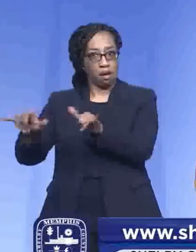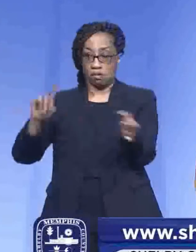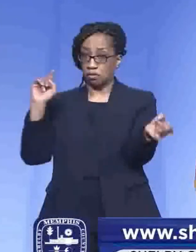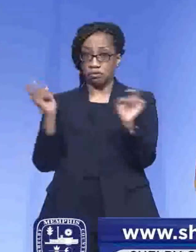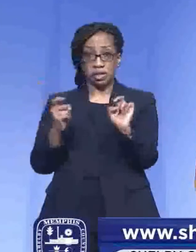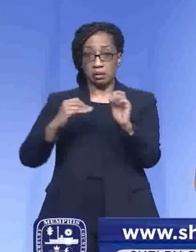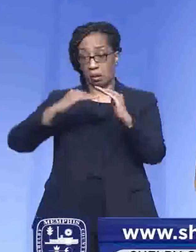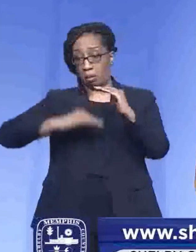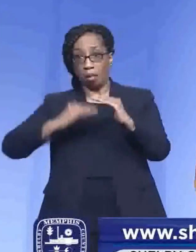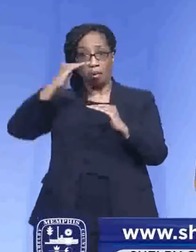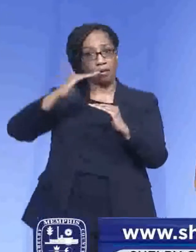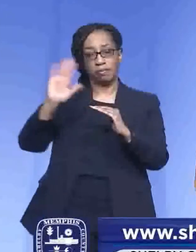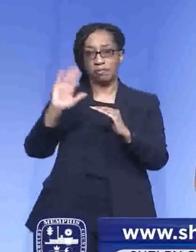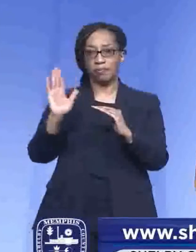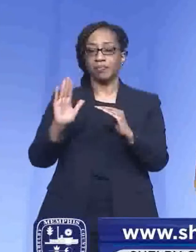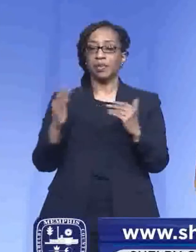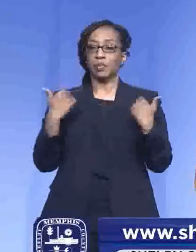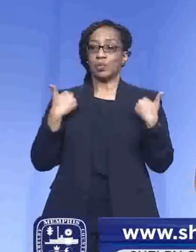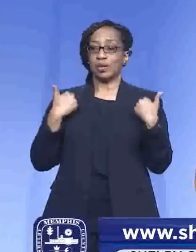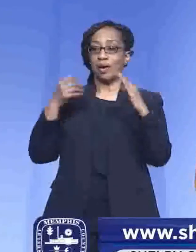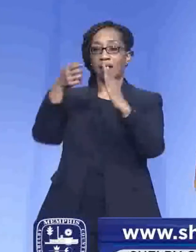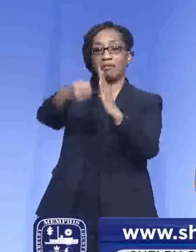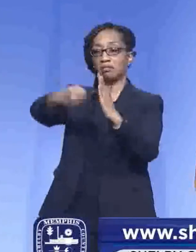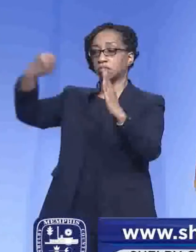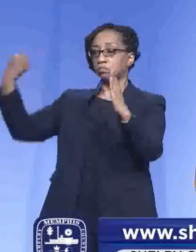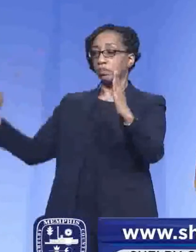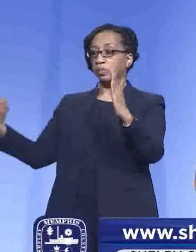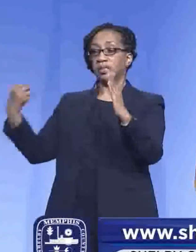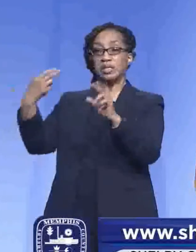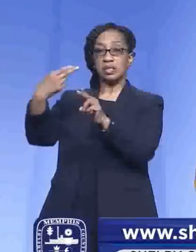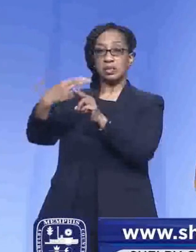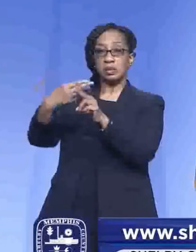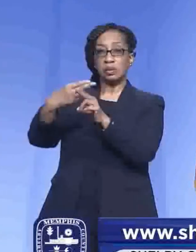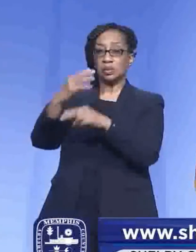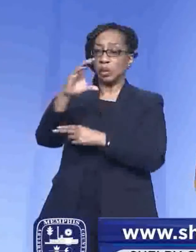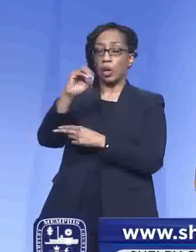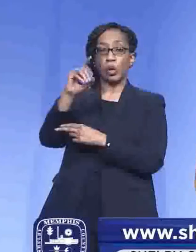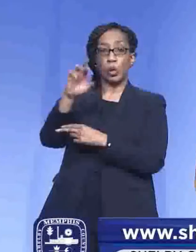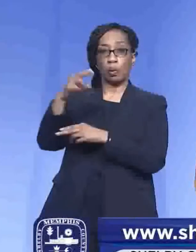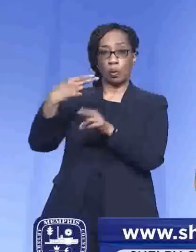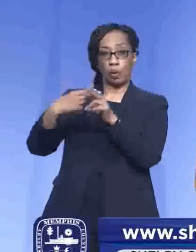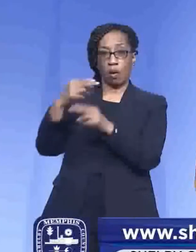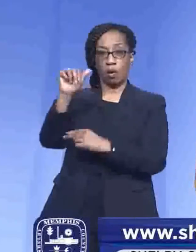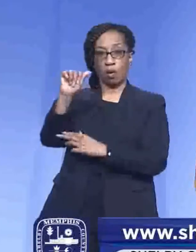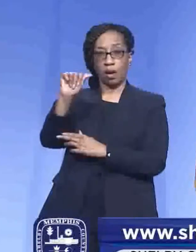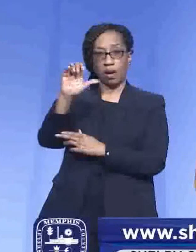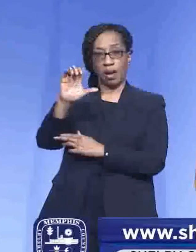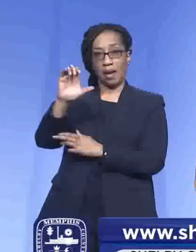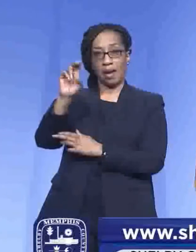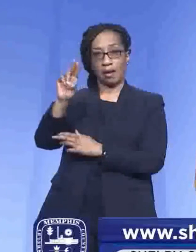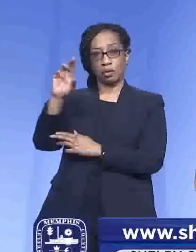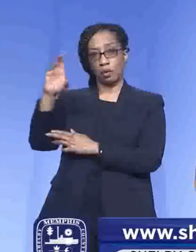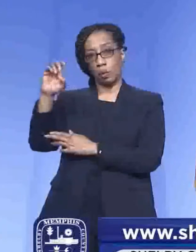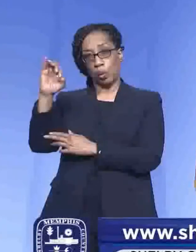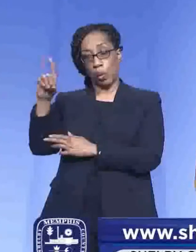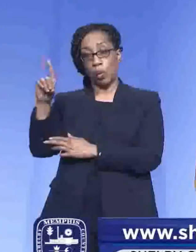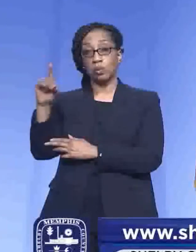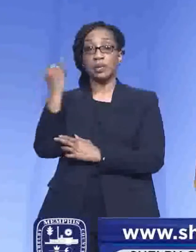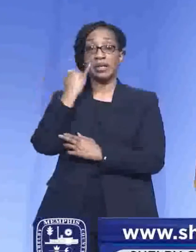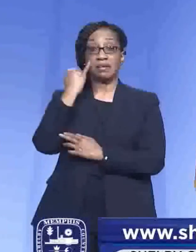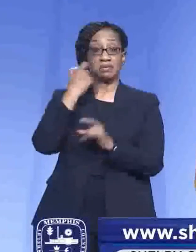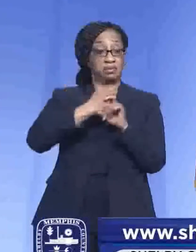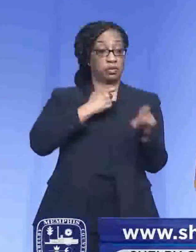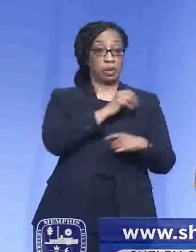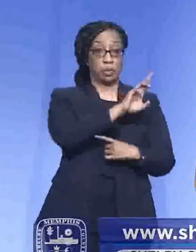to do that, there are coolers. The brand name is AccuCold. There are others. But when it is taken from the